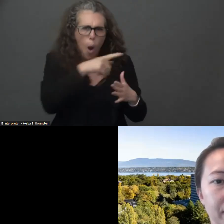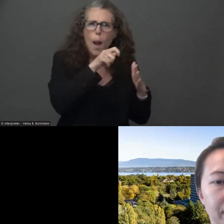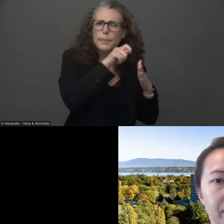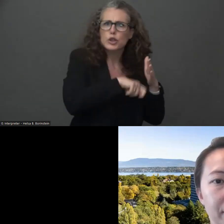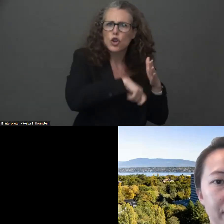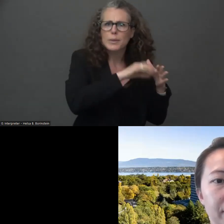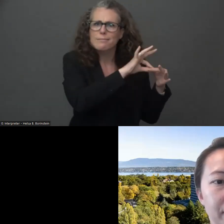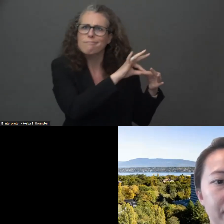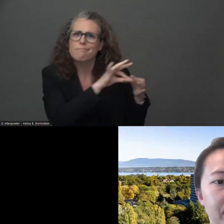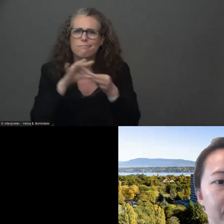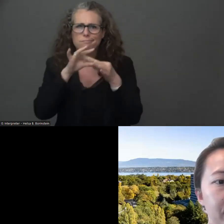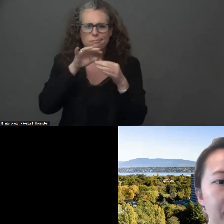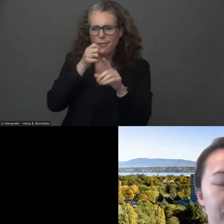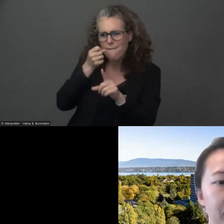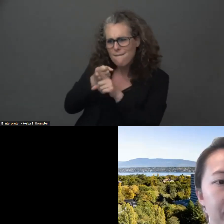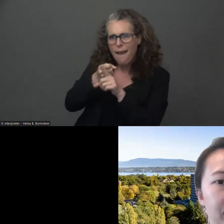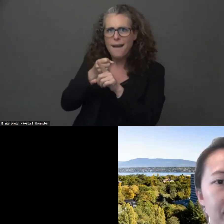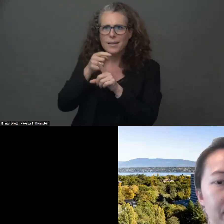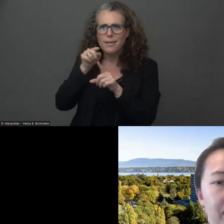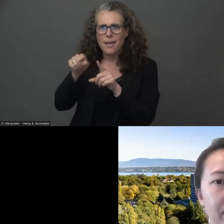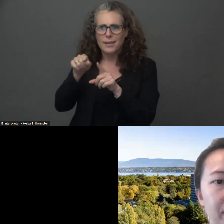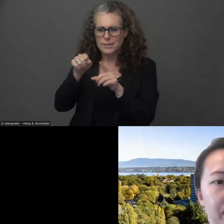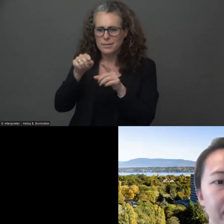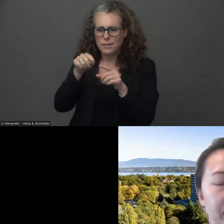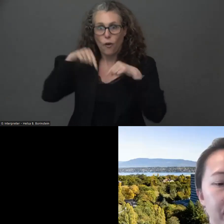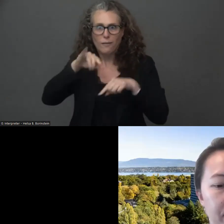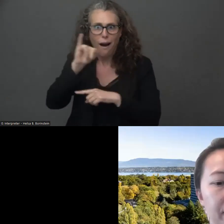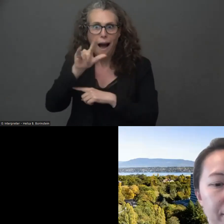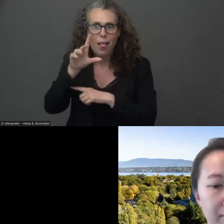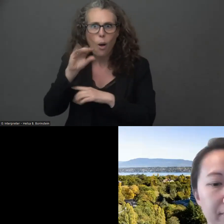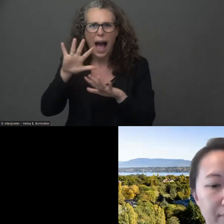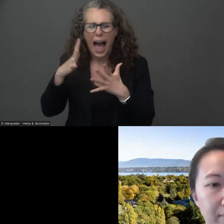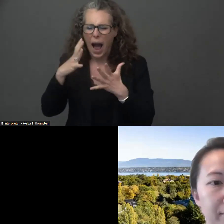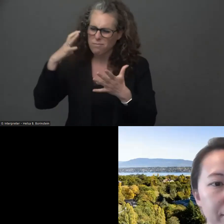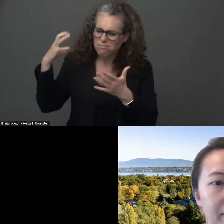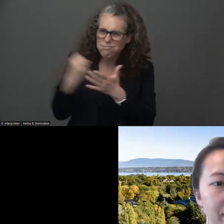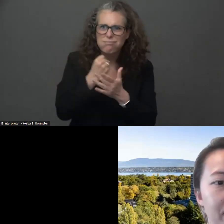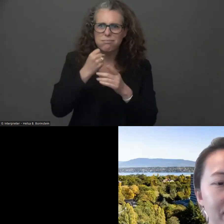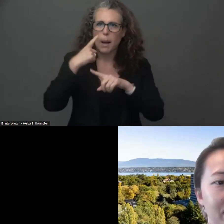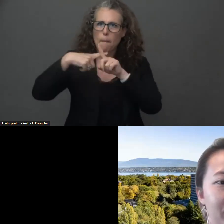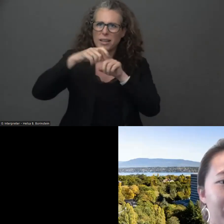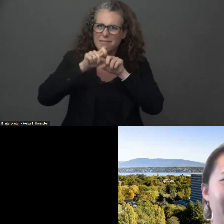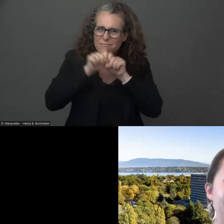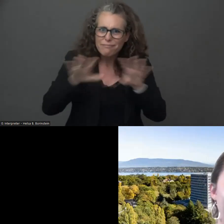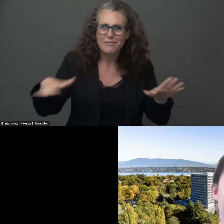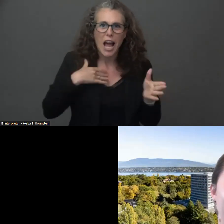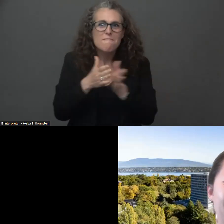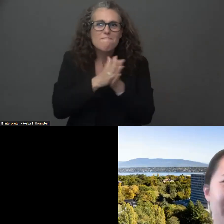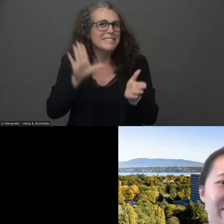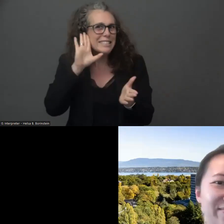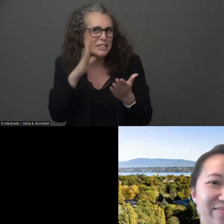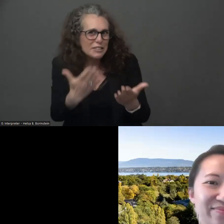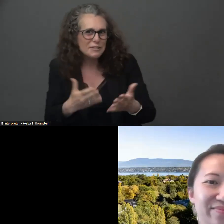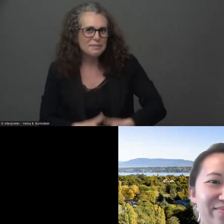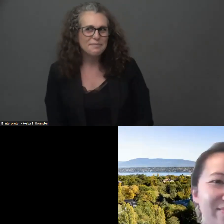of an organization like the ILO to maximize its impact worldwide. So I look forward to your presentation. Thank you.